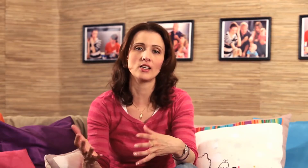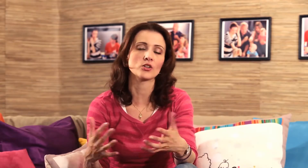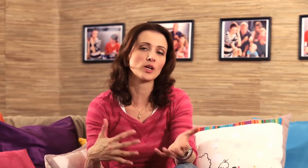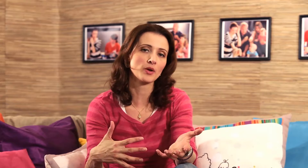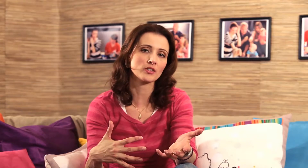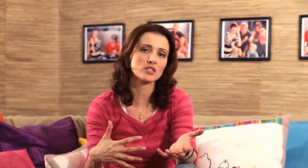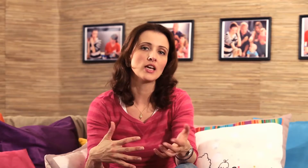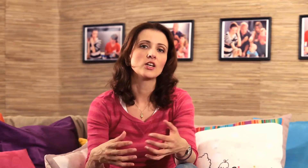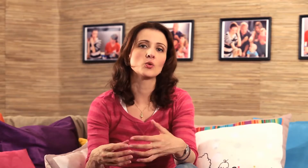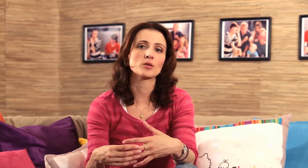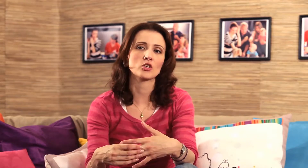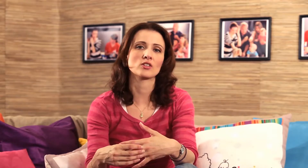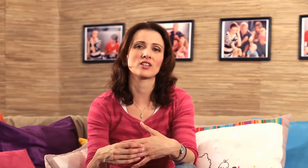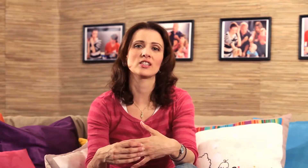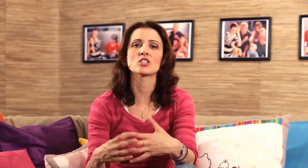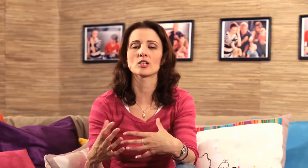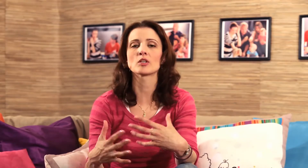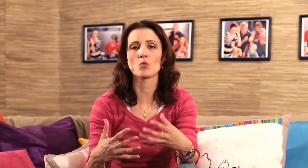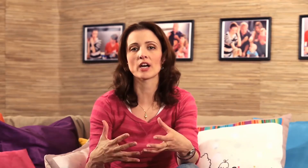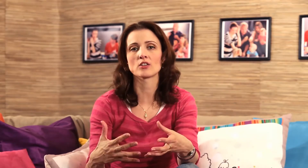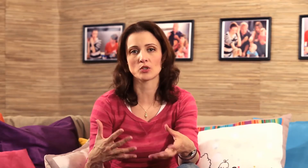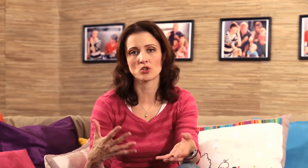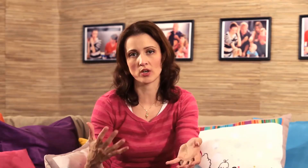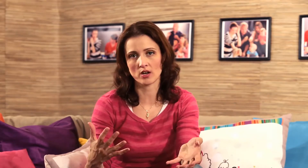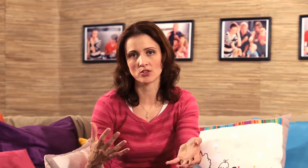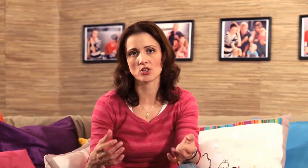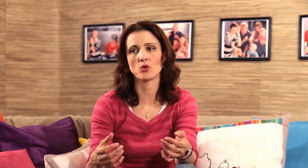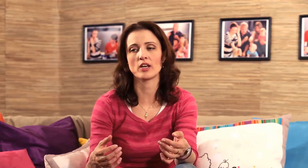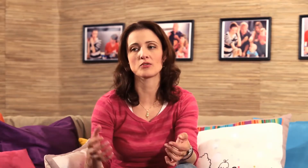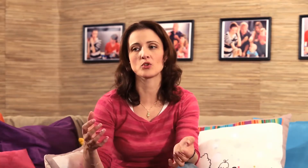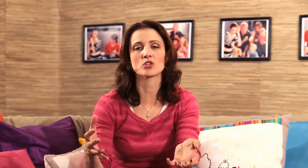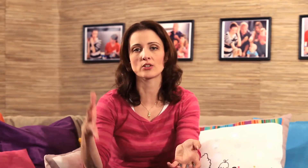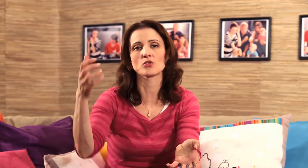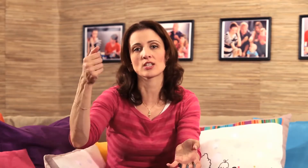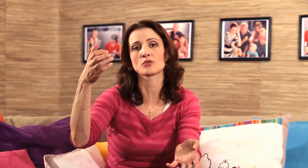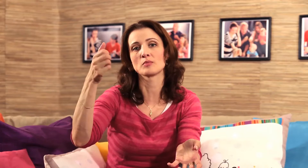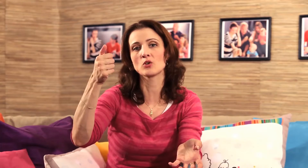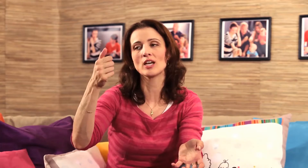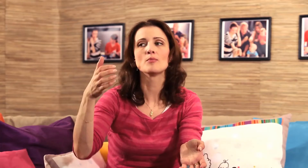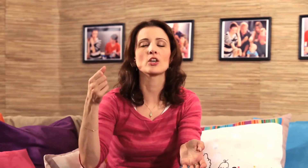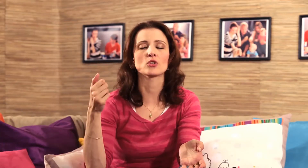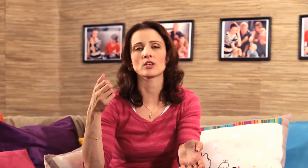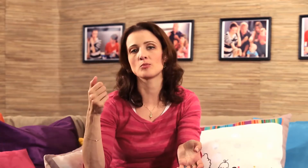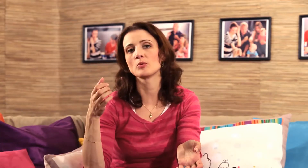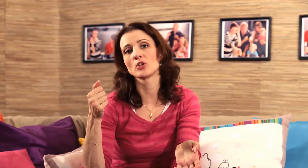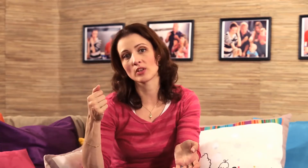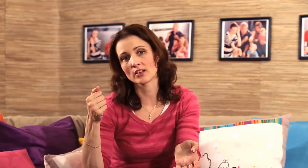or the grandparents, you want to make sure that they're at least a little bit aware of what's going on. So if your child knows the sign for milk, make sure that other people know that, so